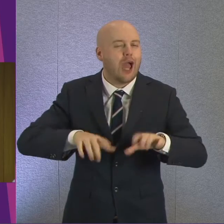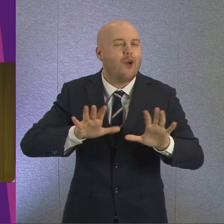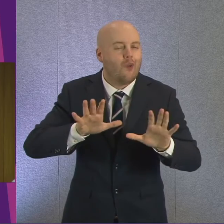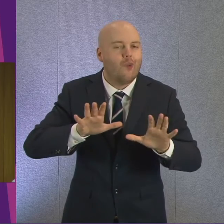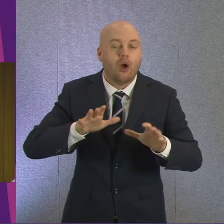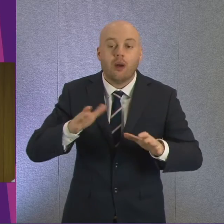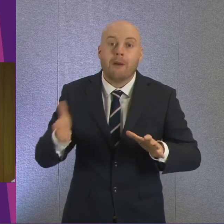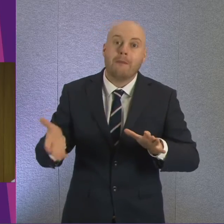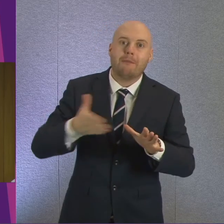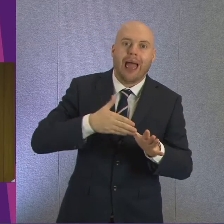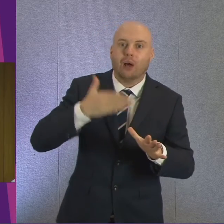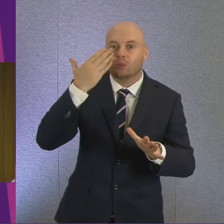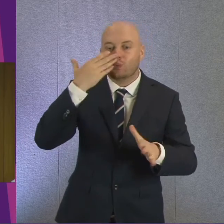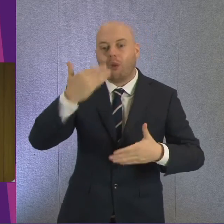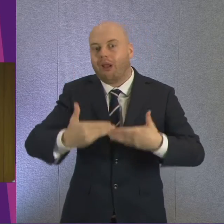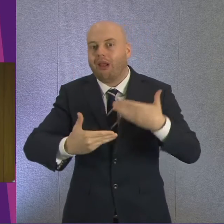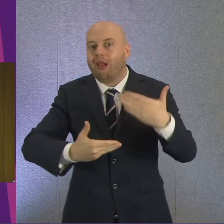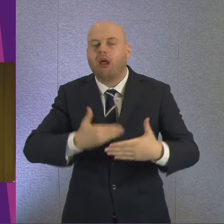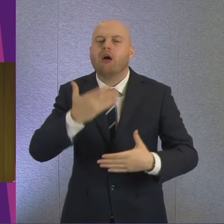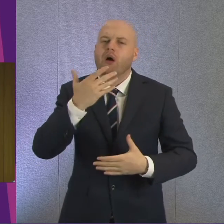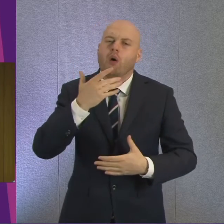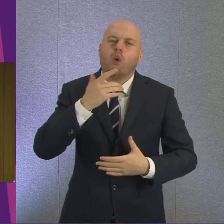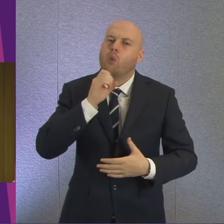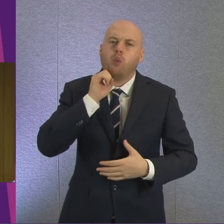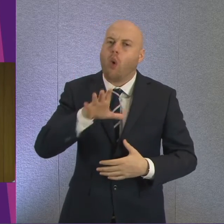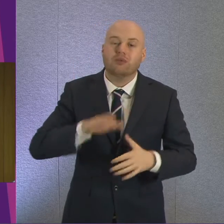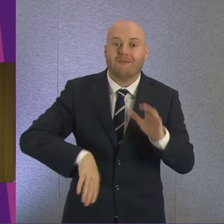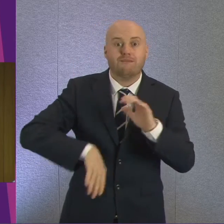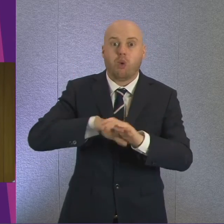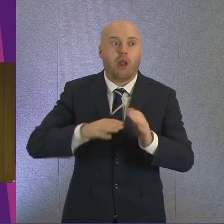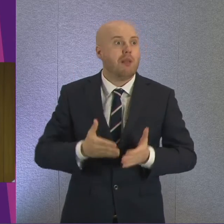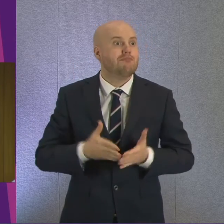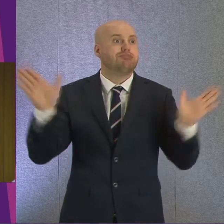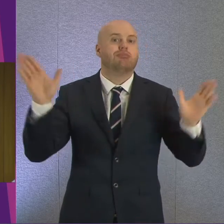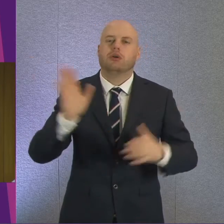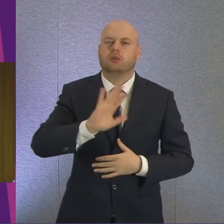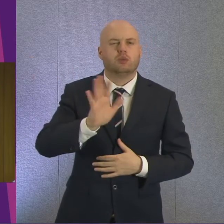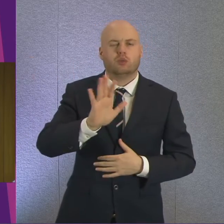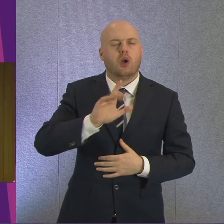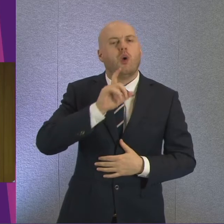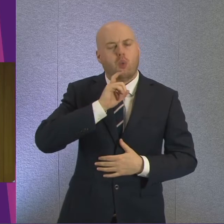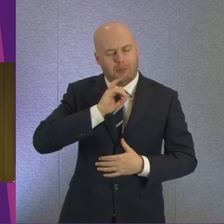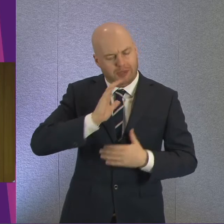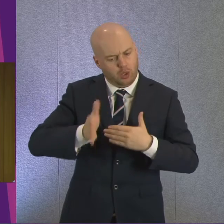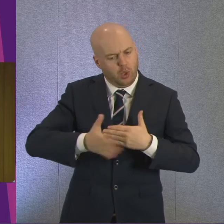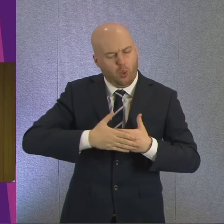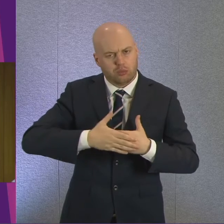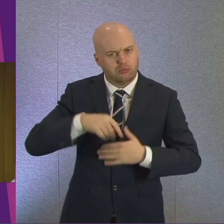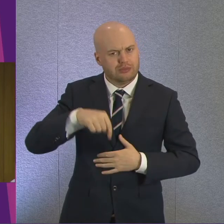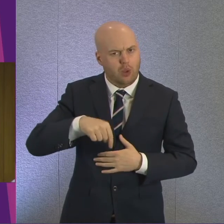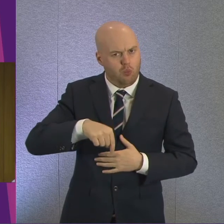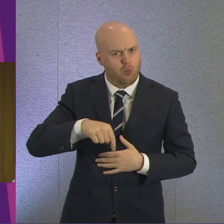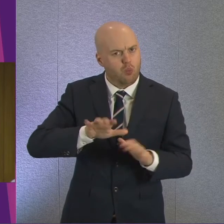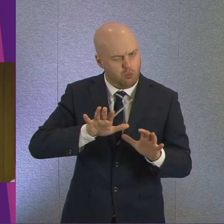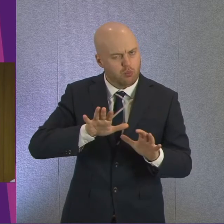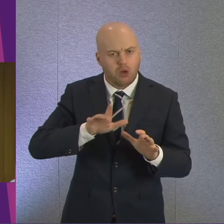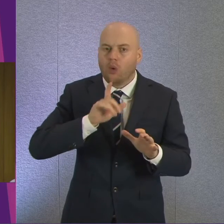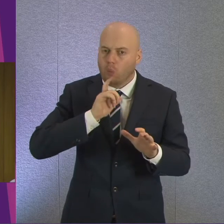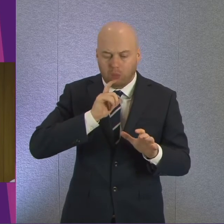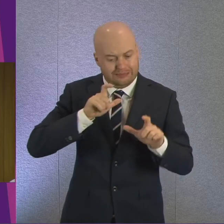But schools are currently closed. They will remain closed for the foreseeable future, and the Scottish Government will not